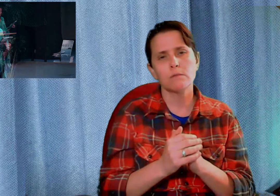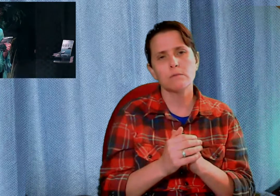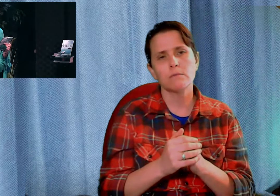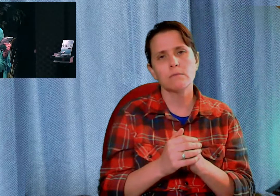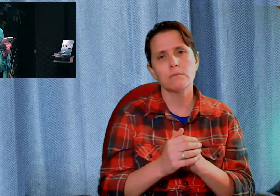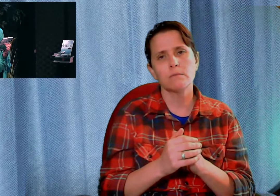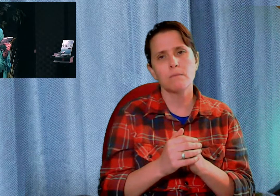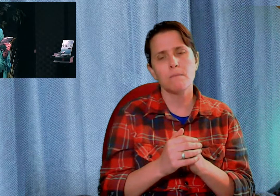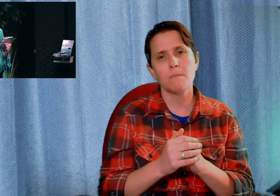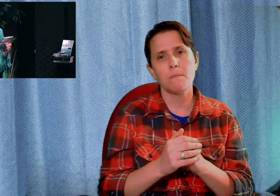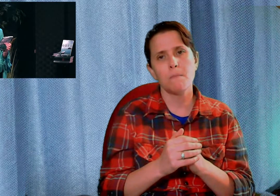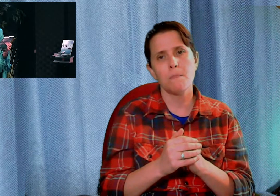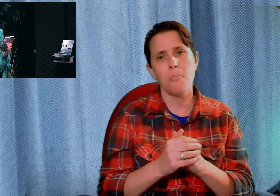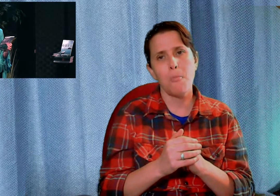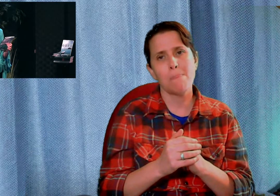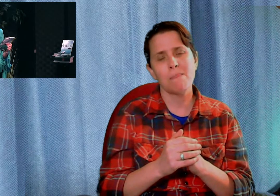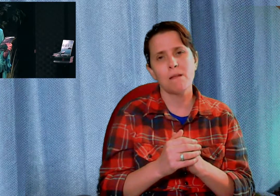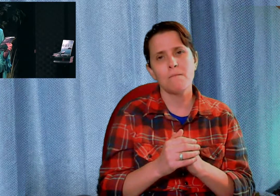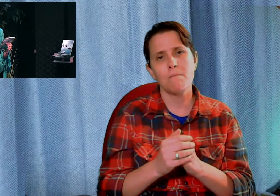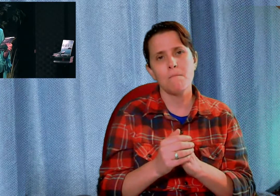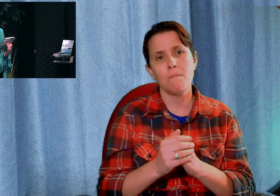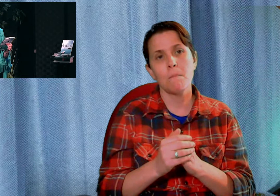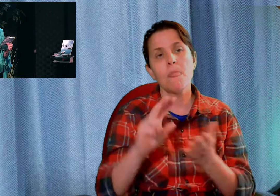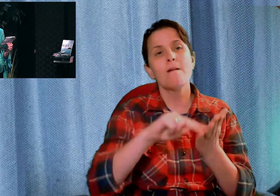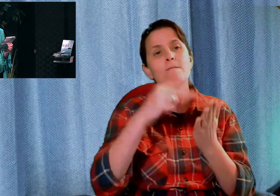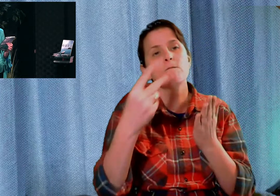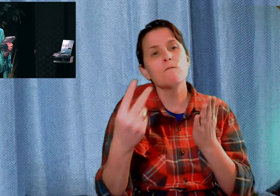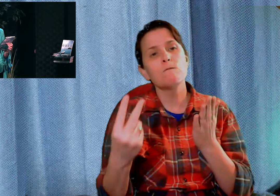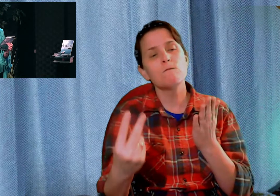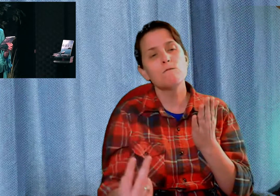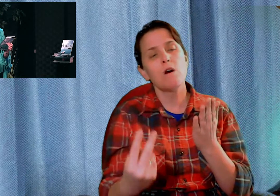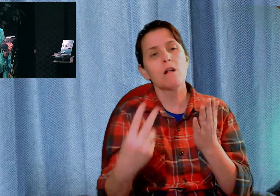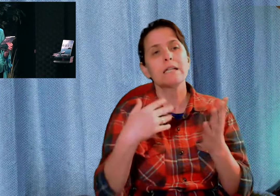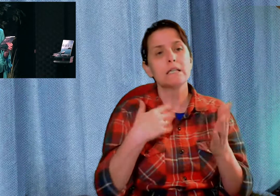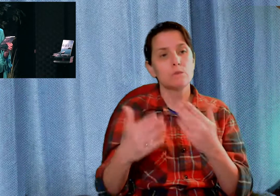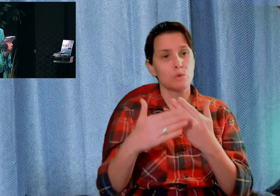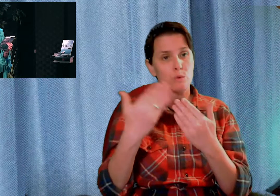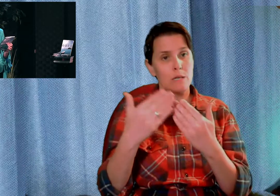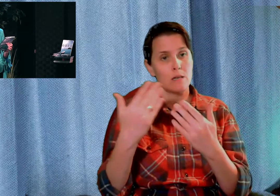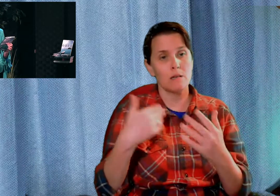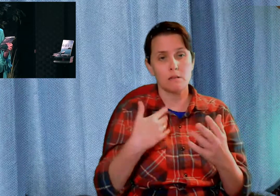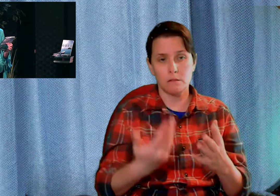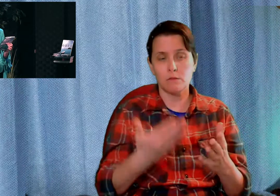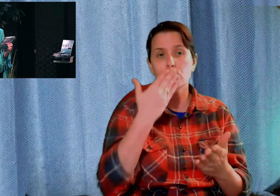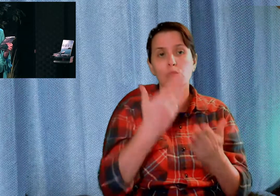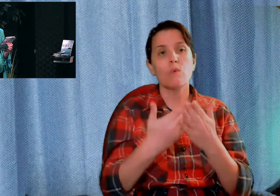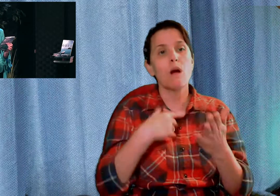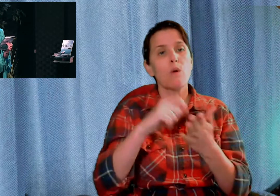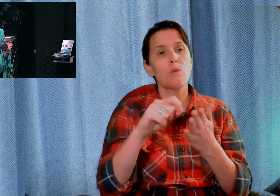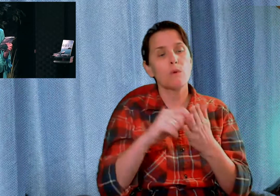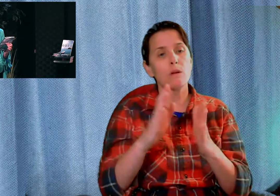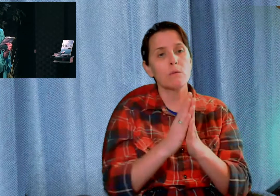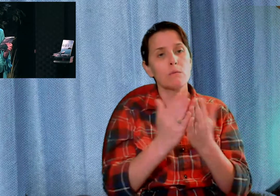recommend, I'll read the whole thing. Falling into Ease by Eliza Bloom Robinson is a well-written book that I recommend for this